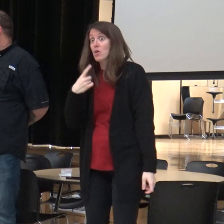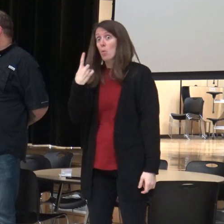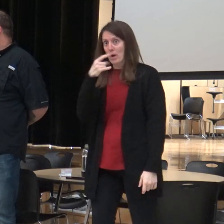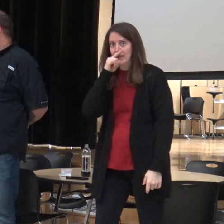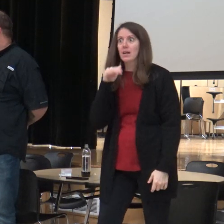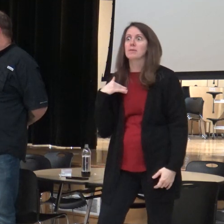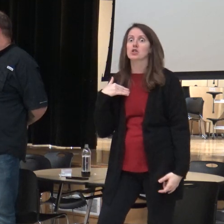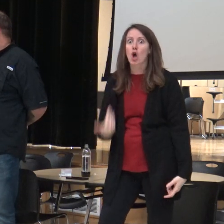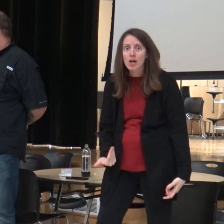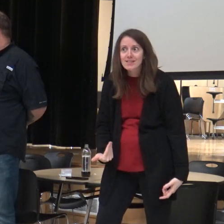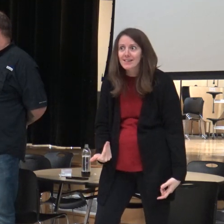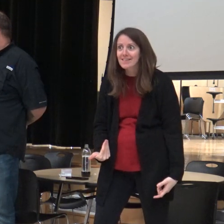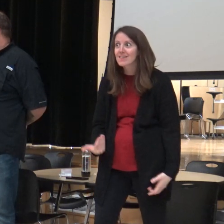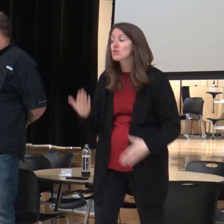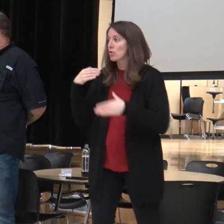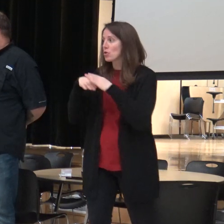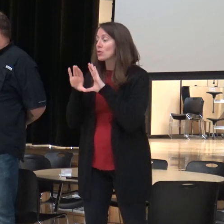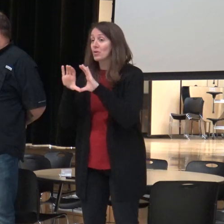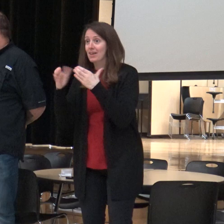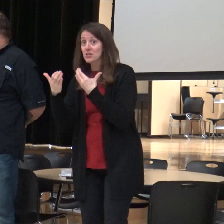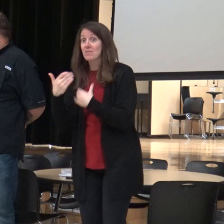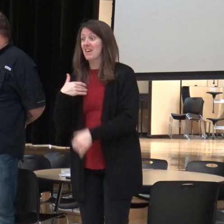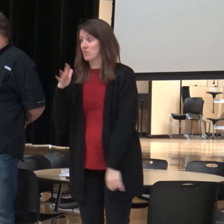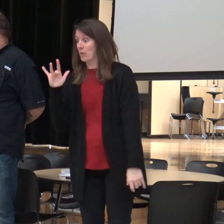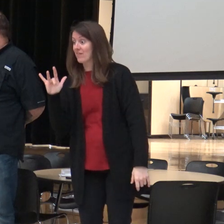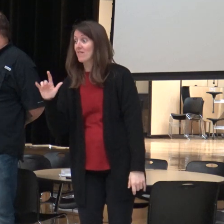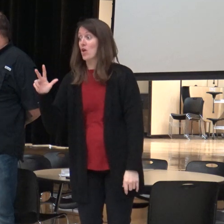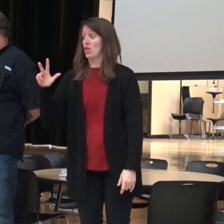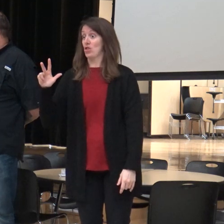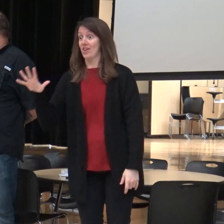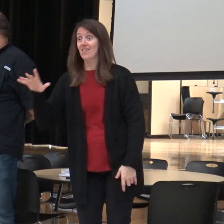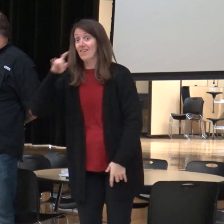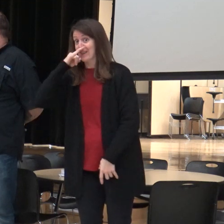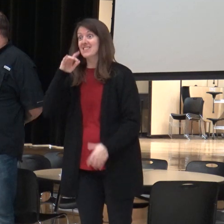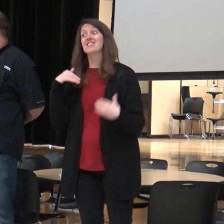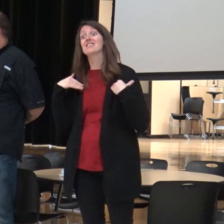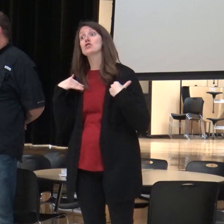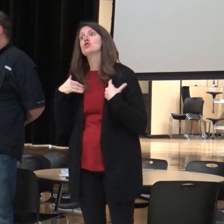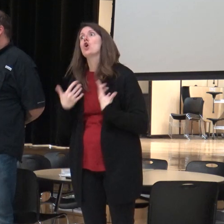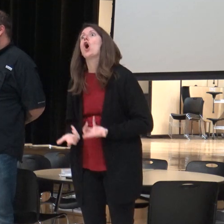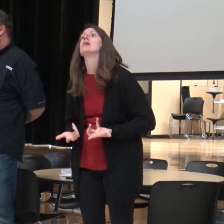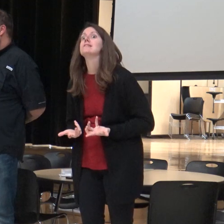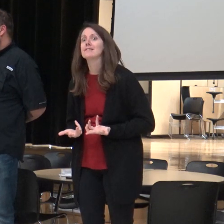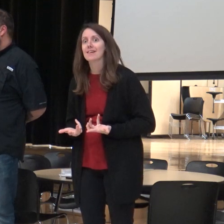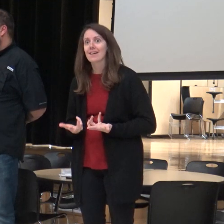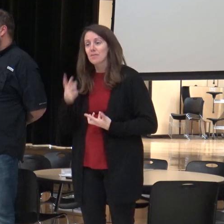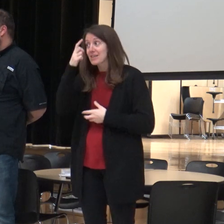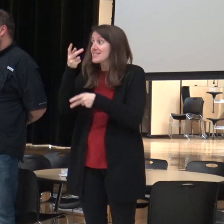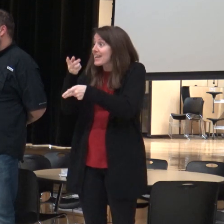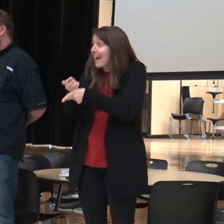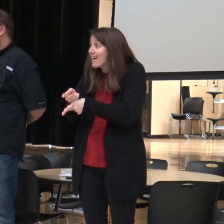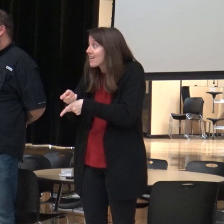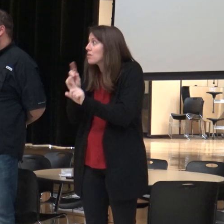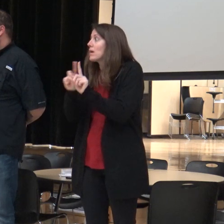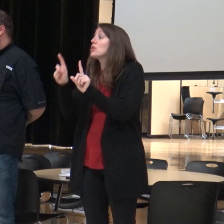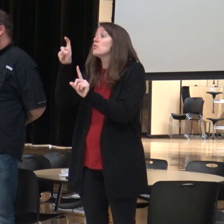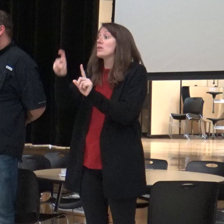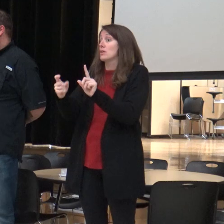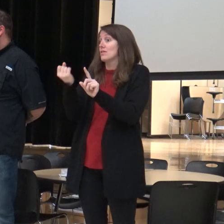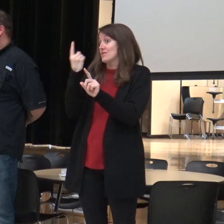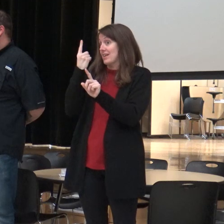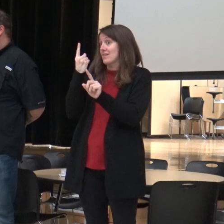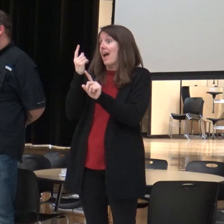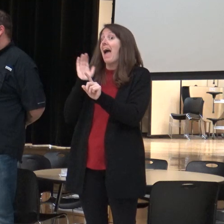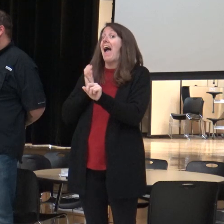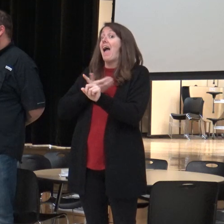in a classroom and they have 25 or 35, it's exhausting because we care that much. And so you need to know that staff also receive mental health training.